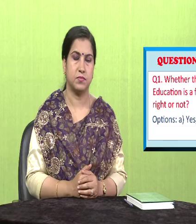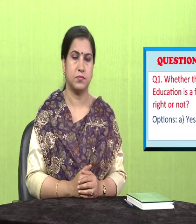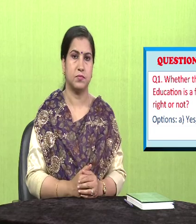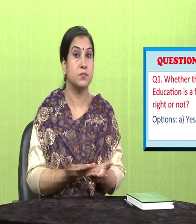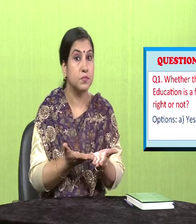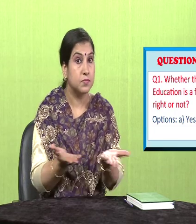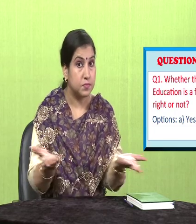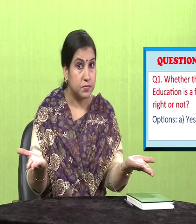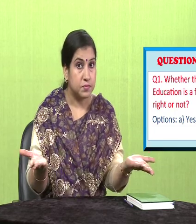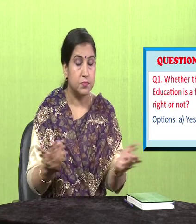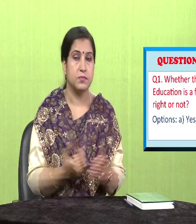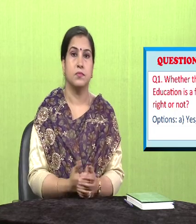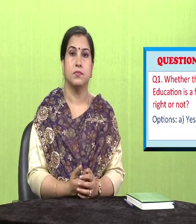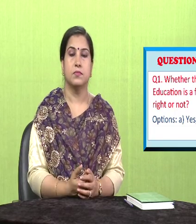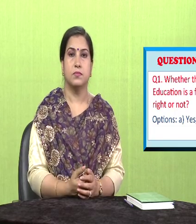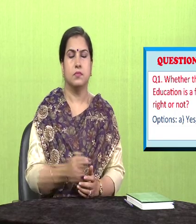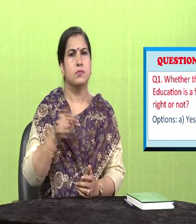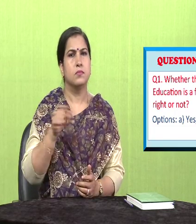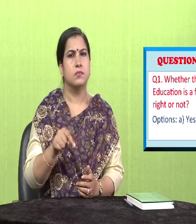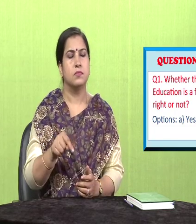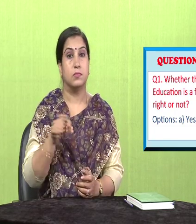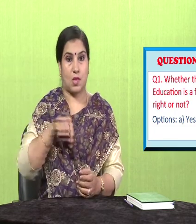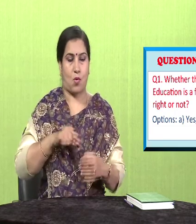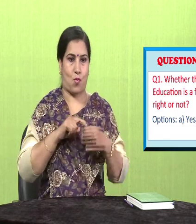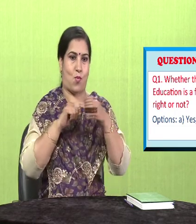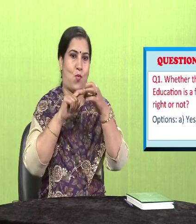Learners, it's question time now.